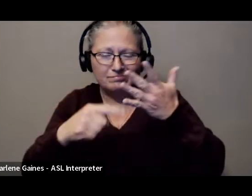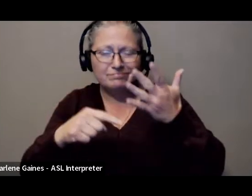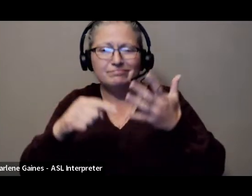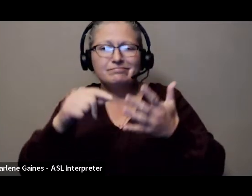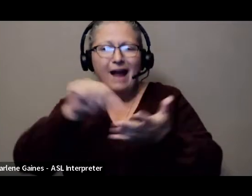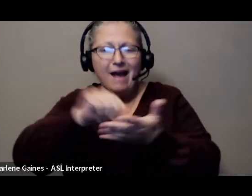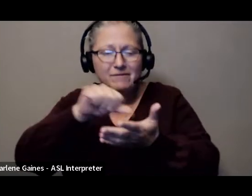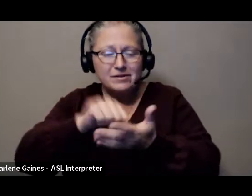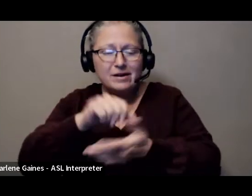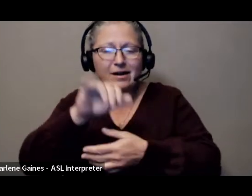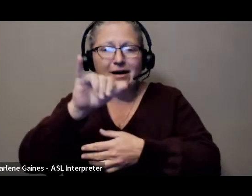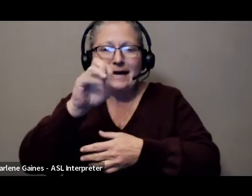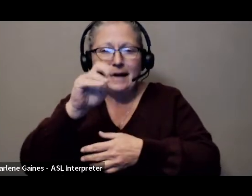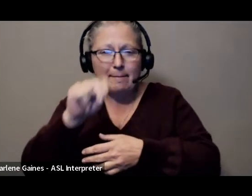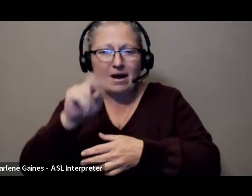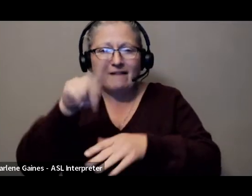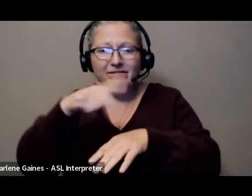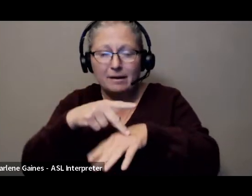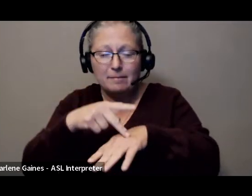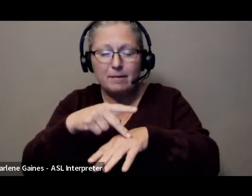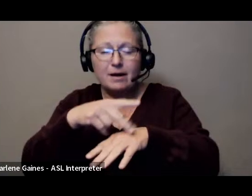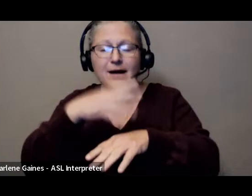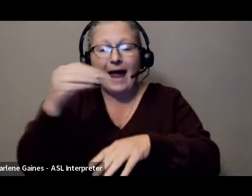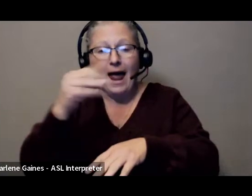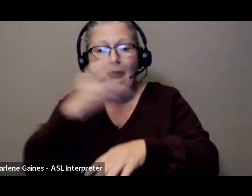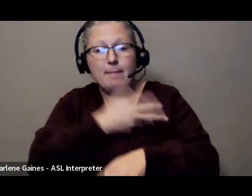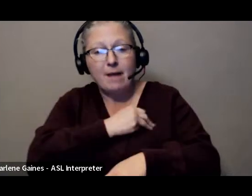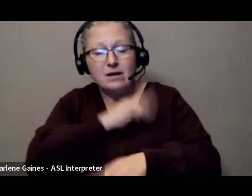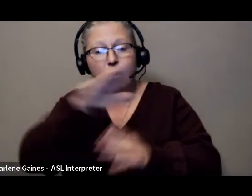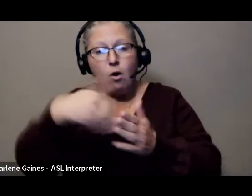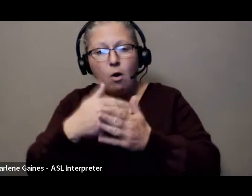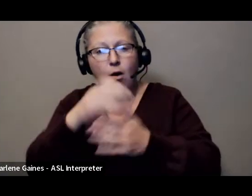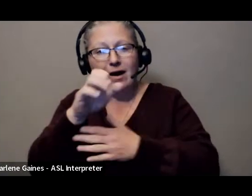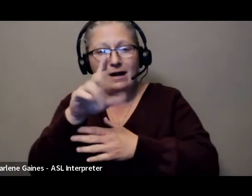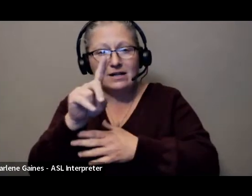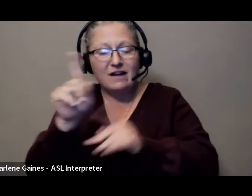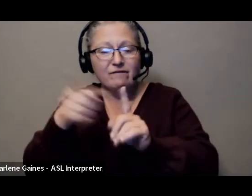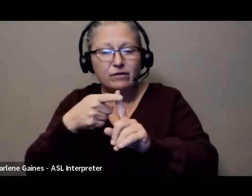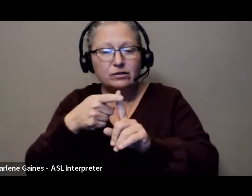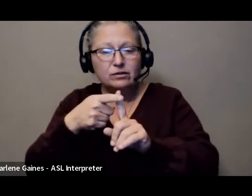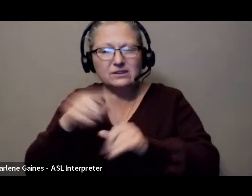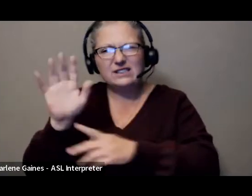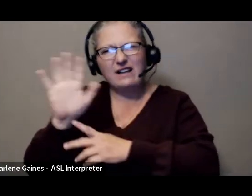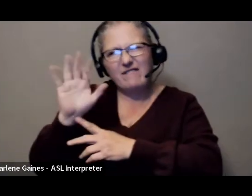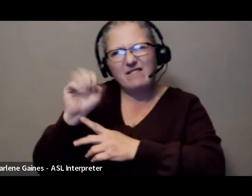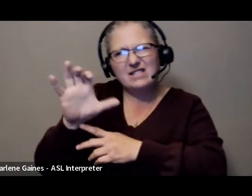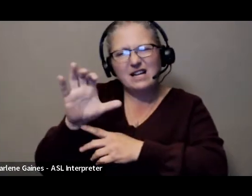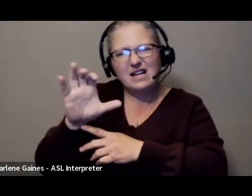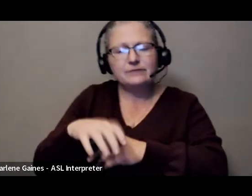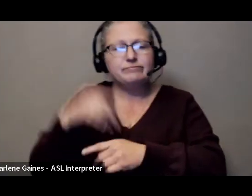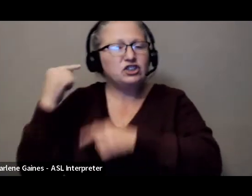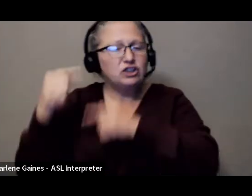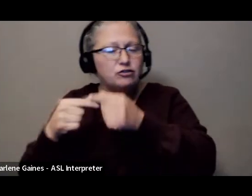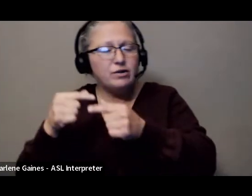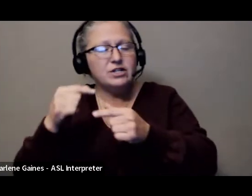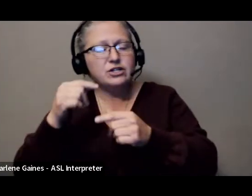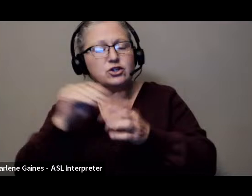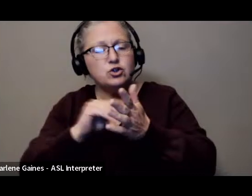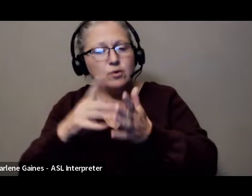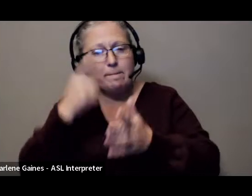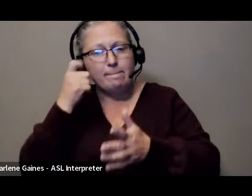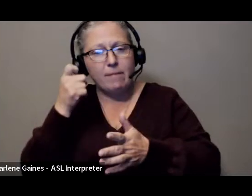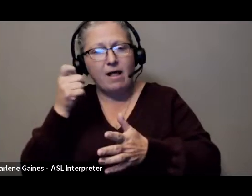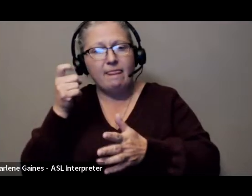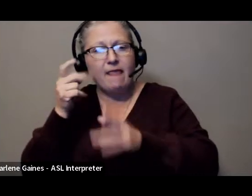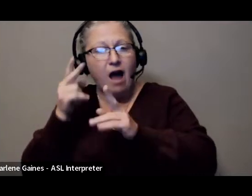Syria, Yemen, Philippines, in addition to Palestine, all ELD first and Manat, you second have 5 seconds. honey. generation Thanks. students, because they are